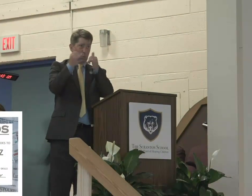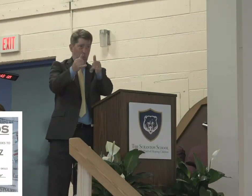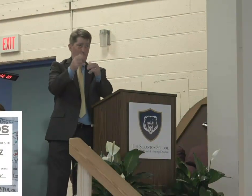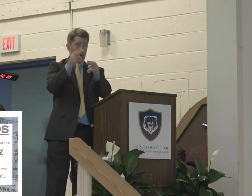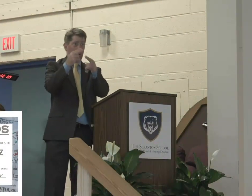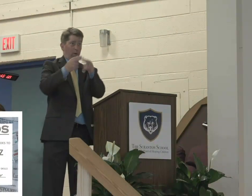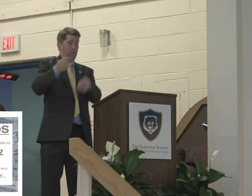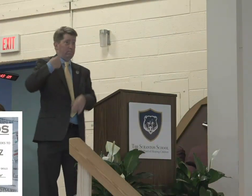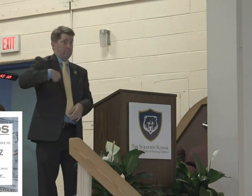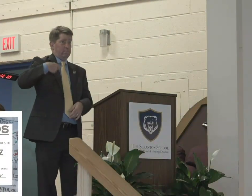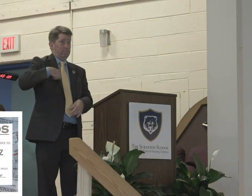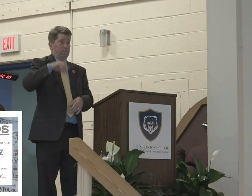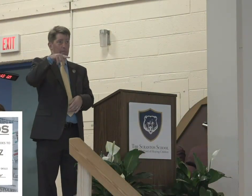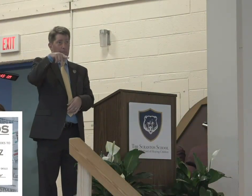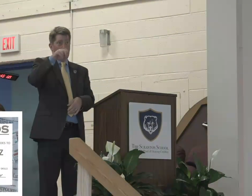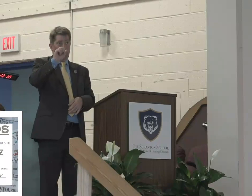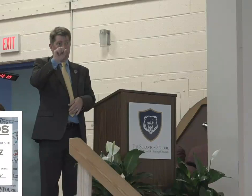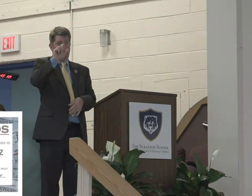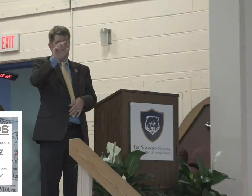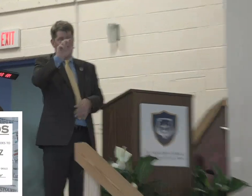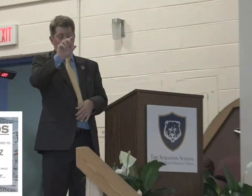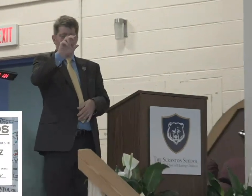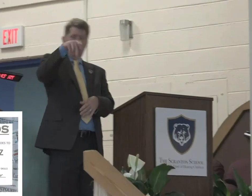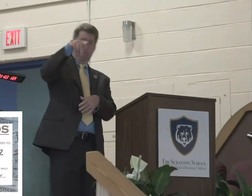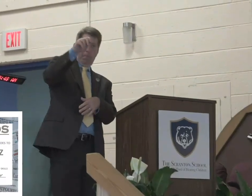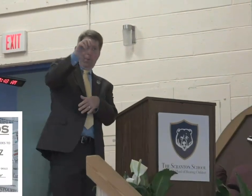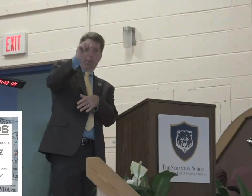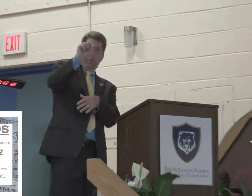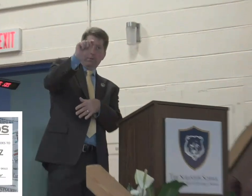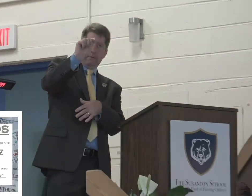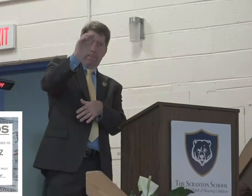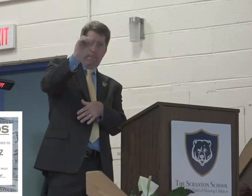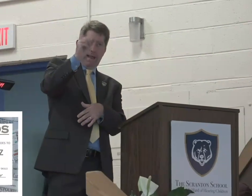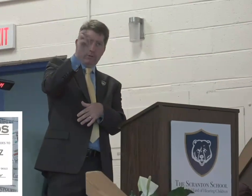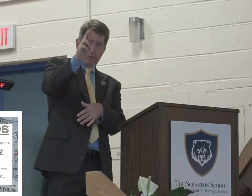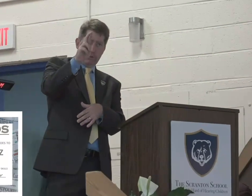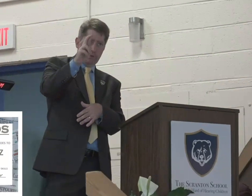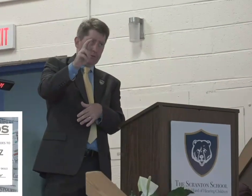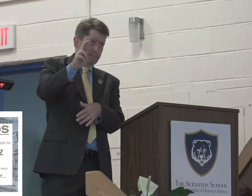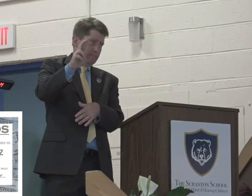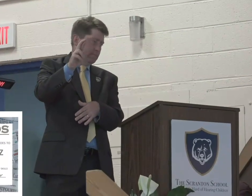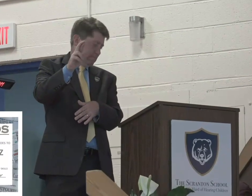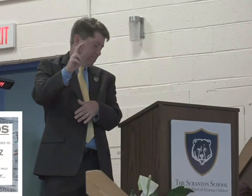And this award is called the Postmaster Award.